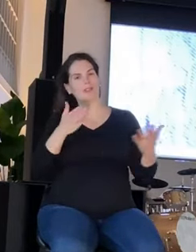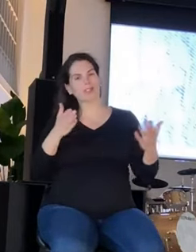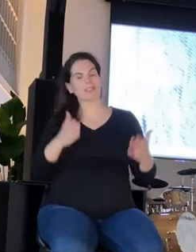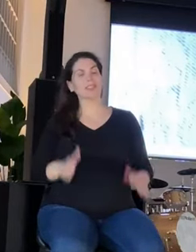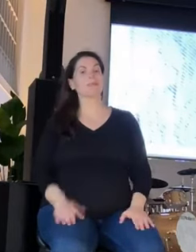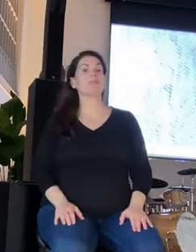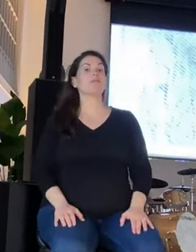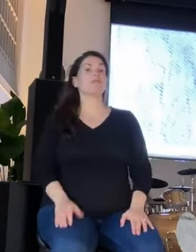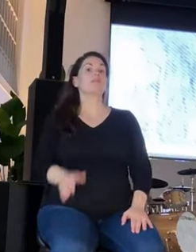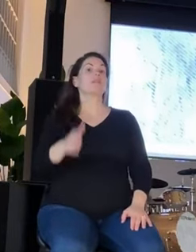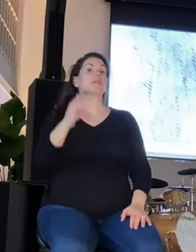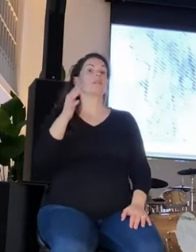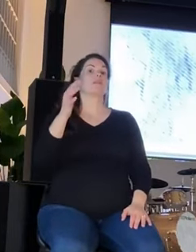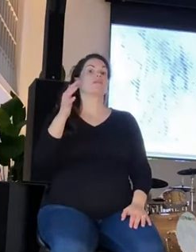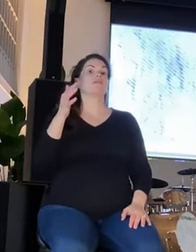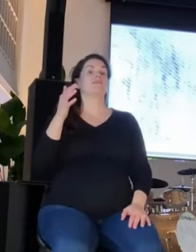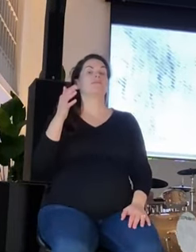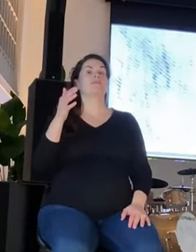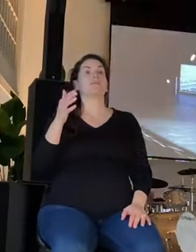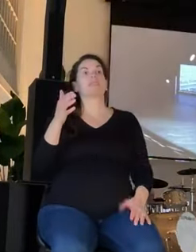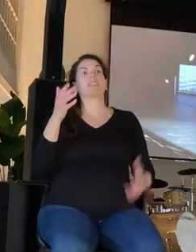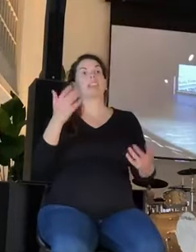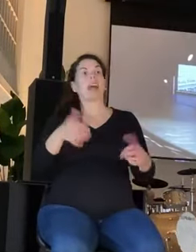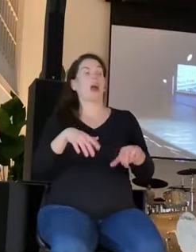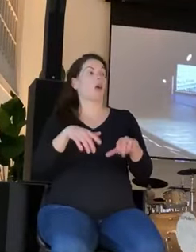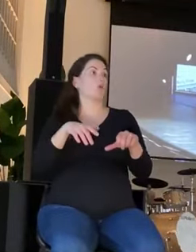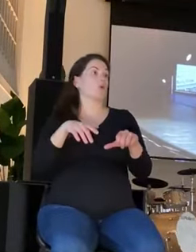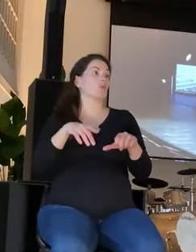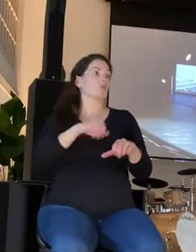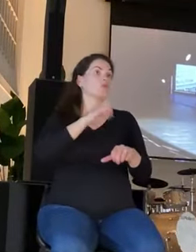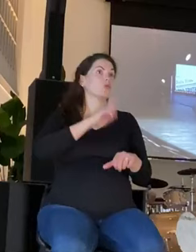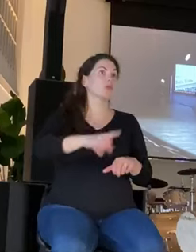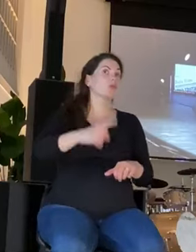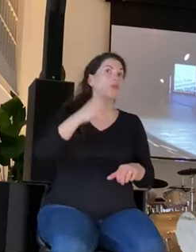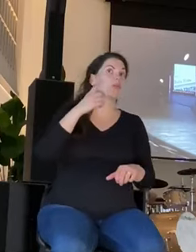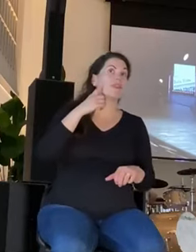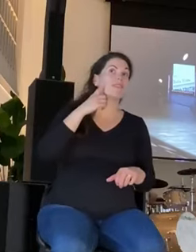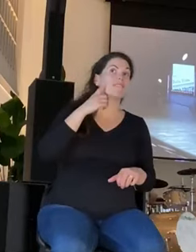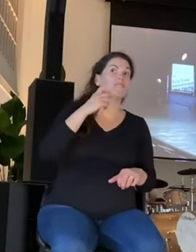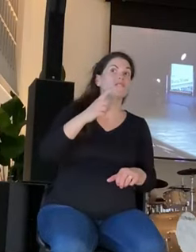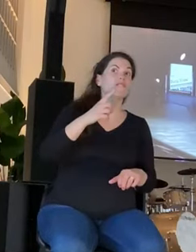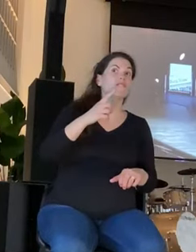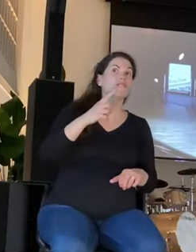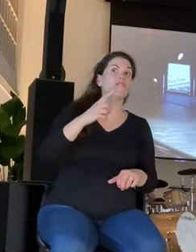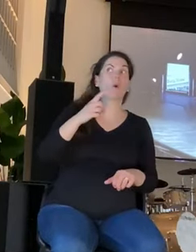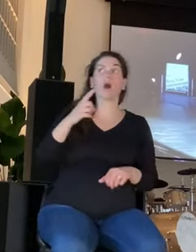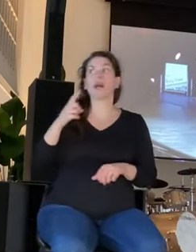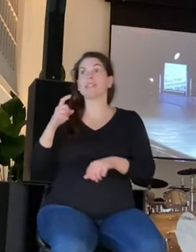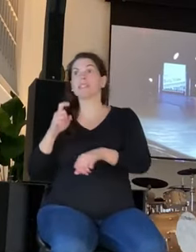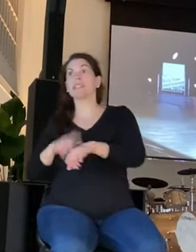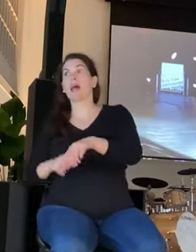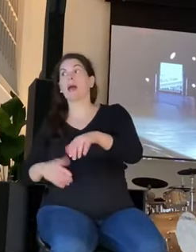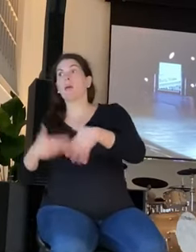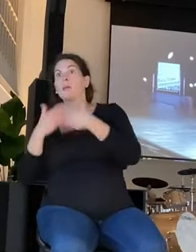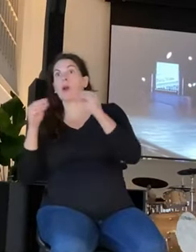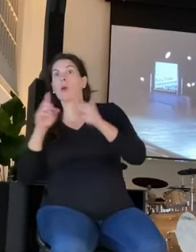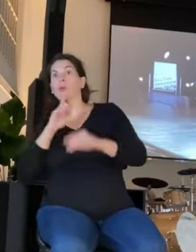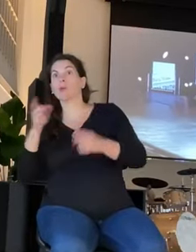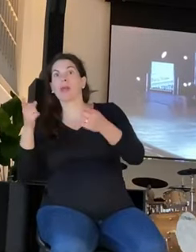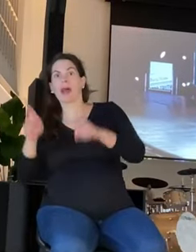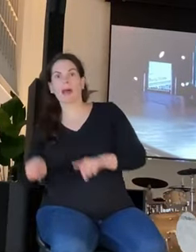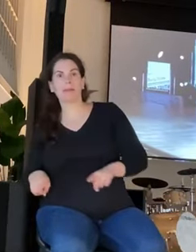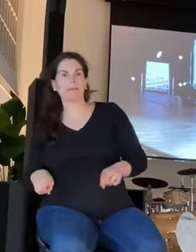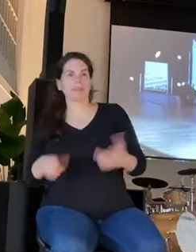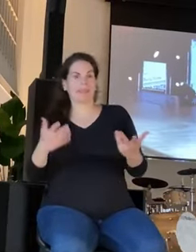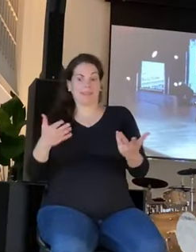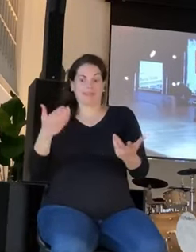here? Well, we are in a series called Timeless Truth for Truthless Times, because we live in some